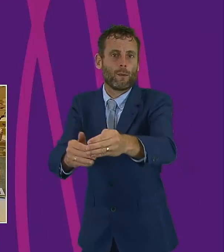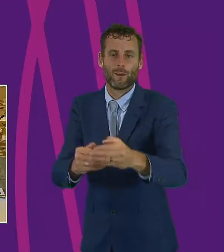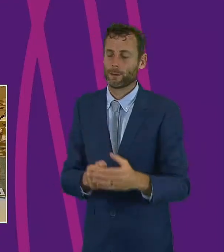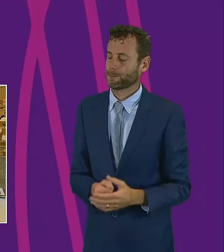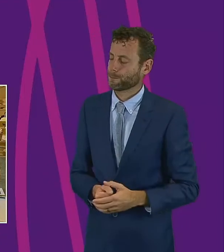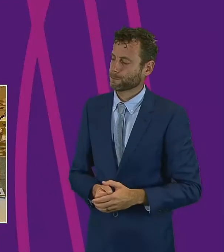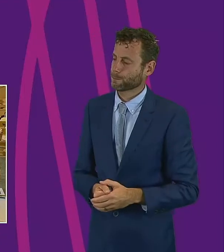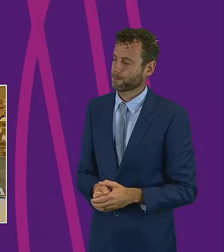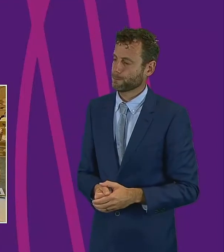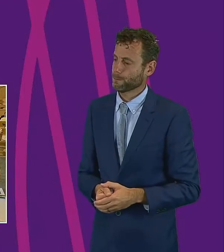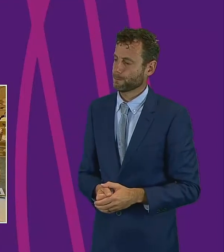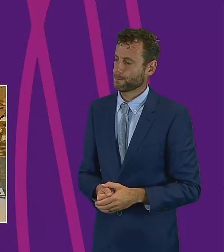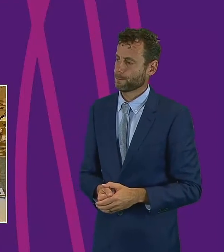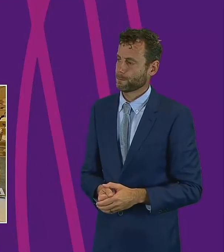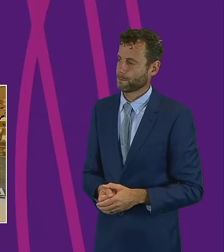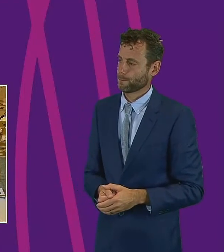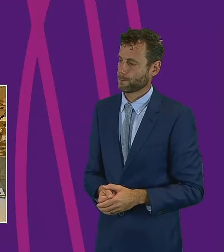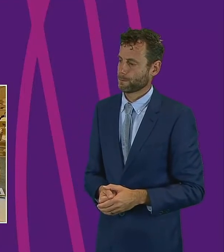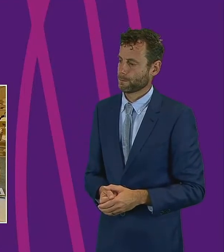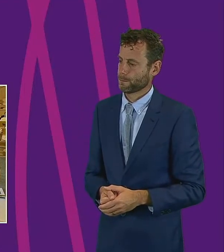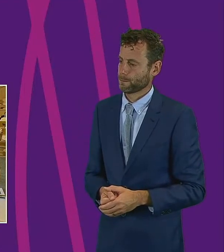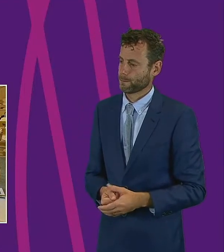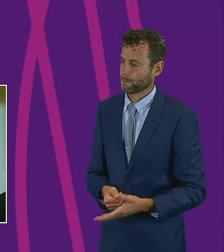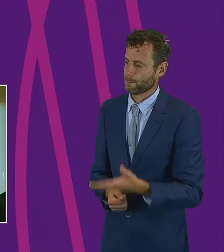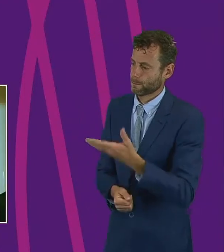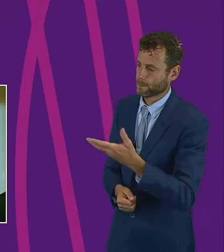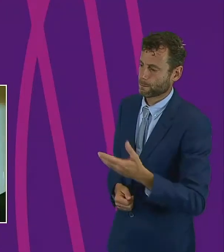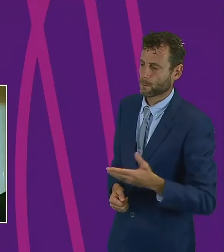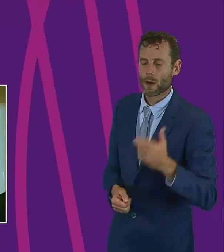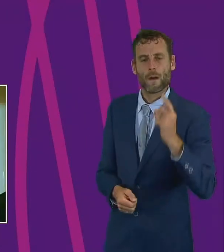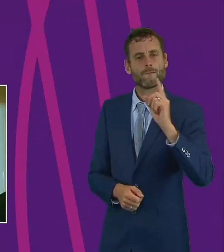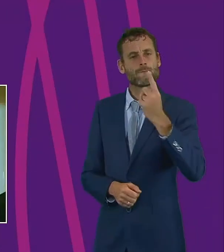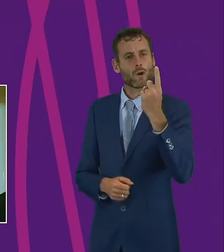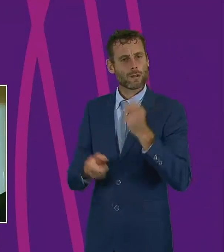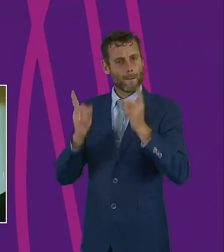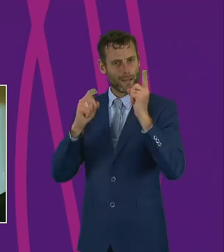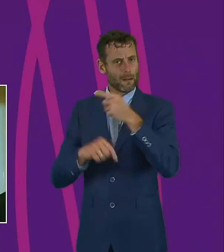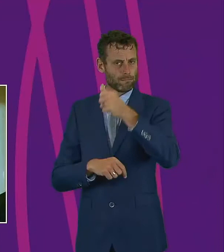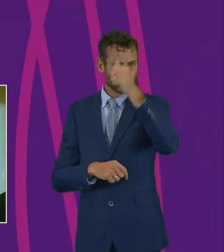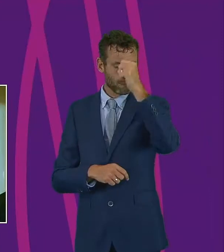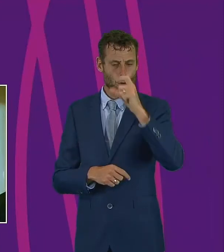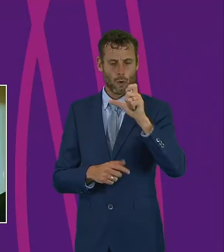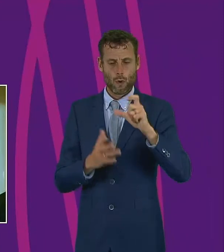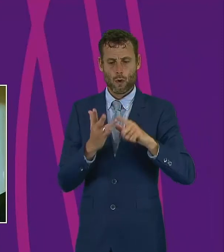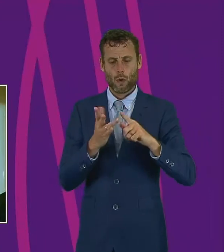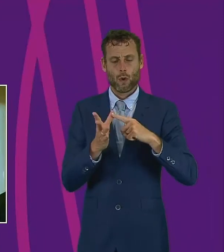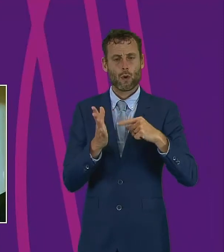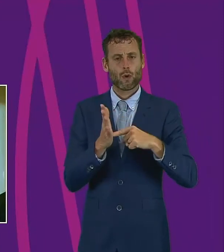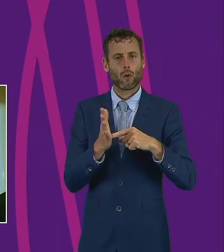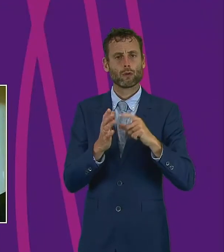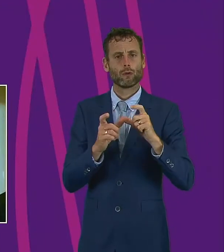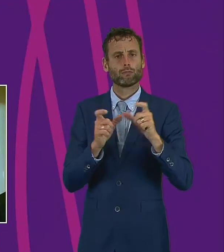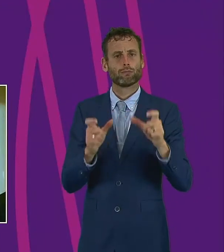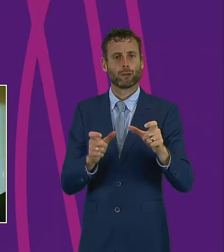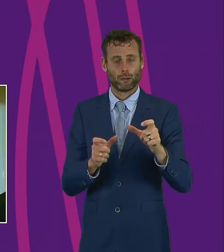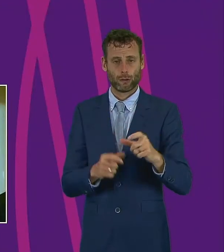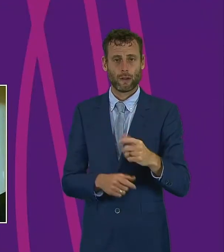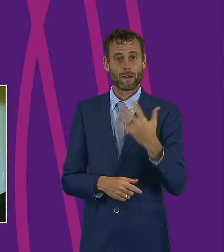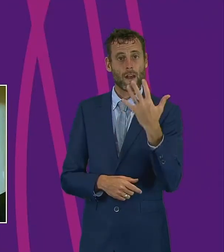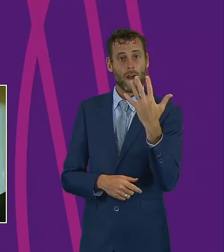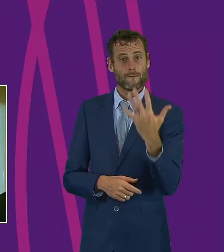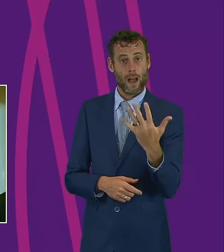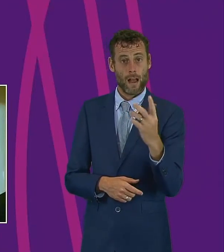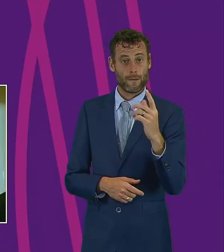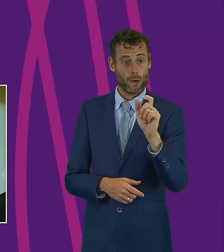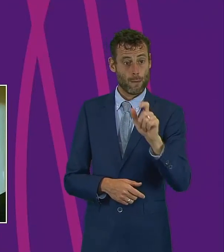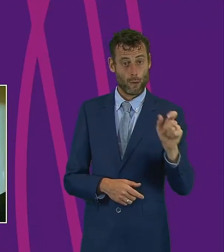Fulton McGregor to be followed by Brian Whittle. Officer, the First Minister is aware of the cluster in Coatbridge, which includes 5 pupils at 2 different secondary